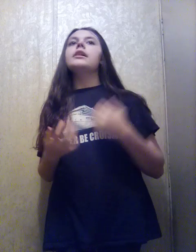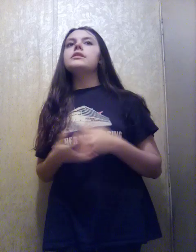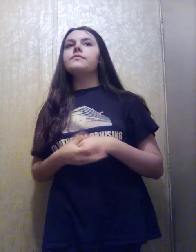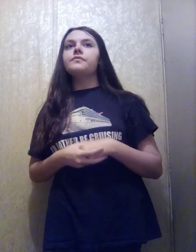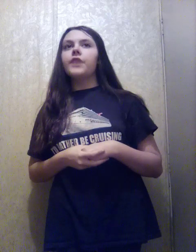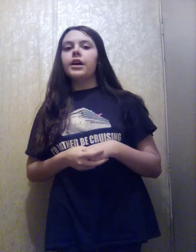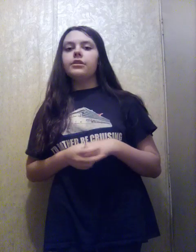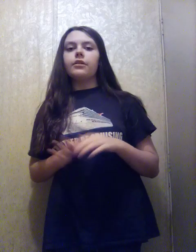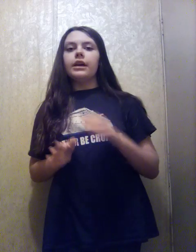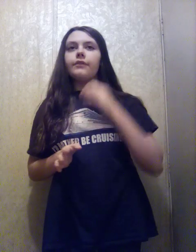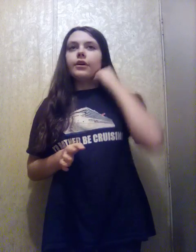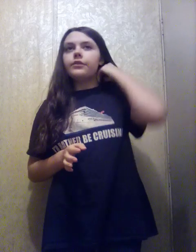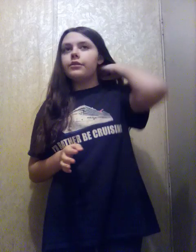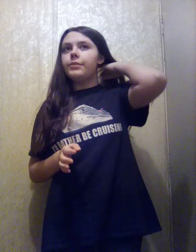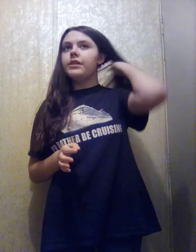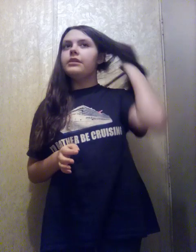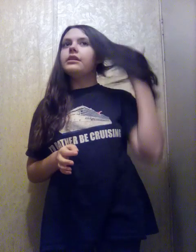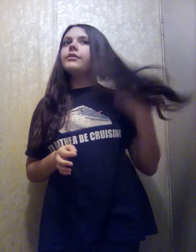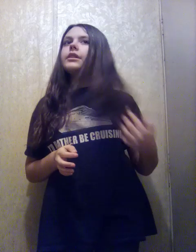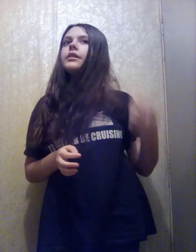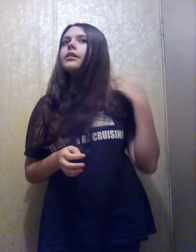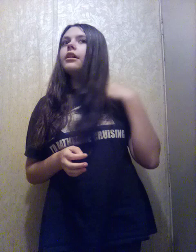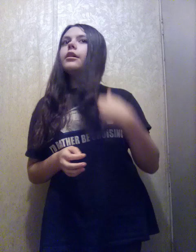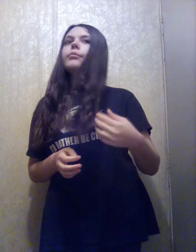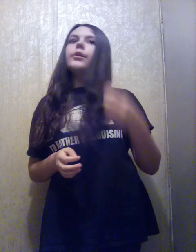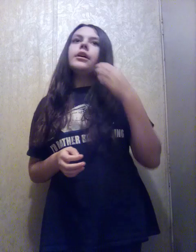that's fine, y'all can have y'all's own opinion and everything, but